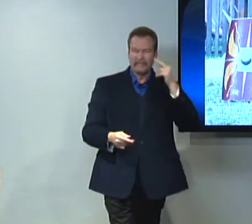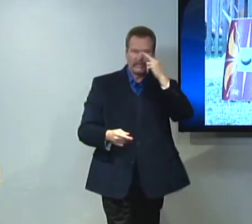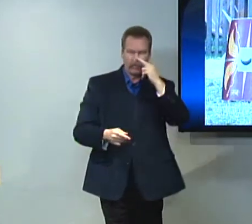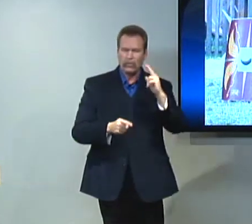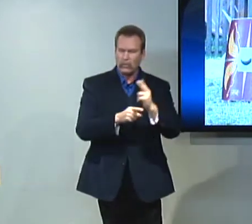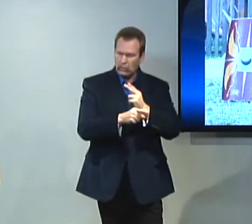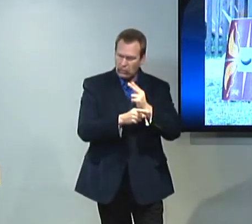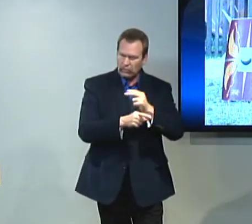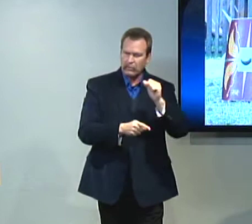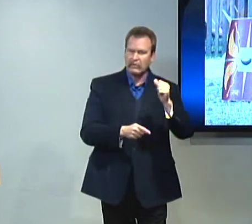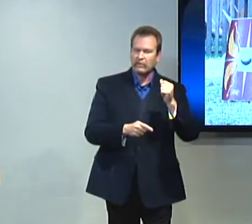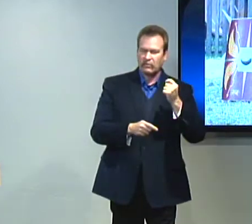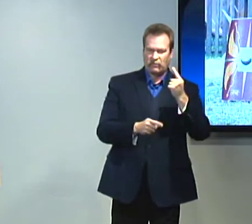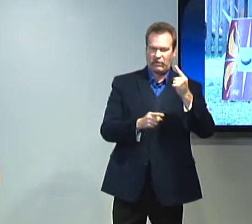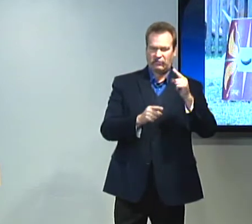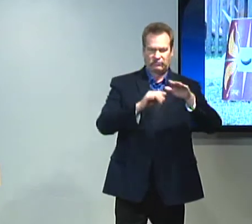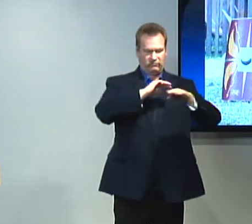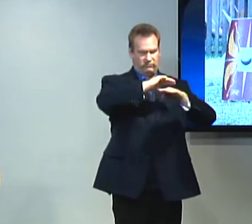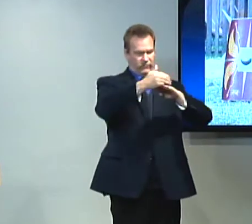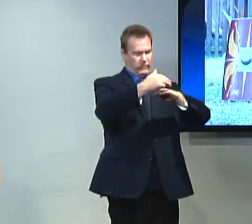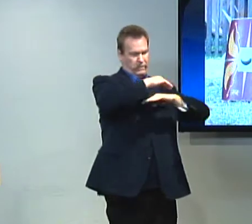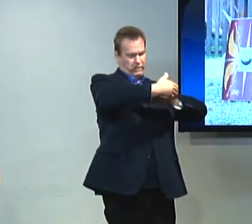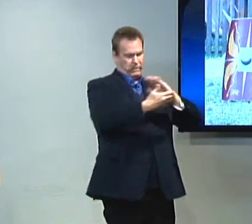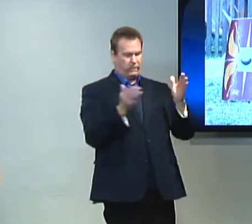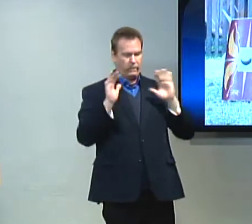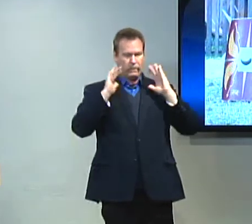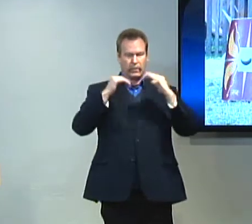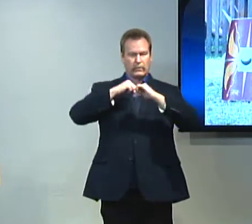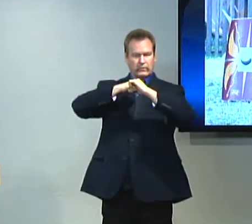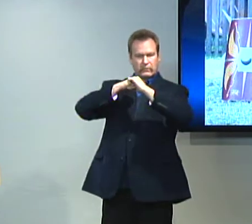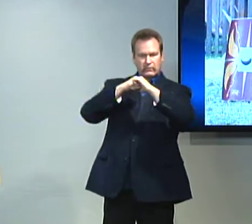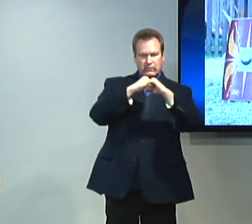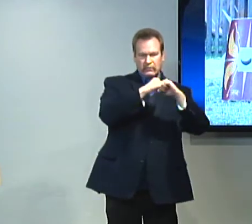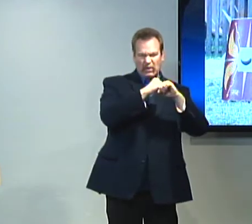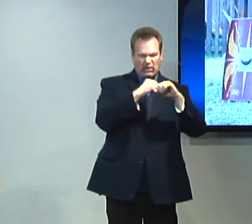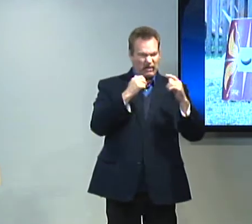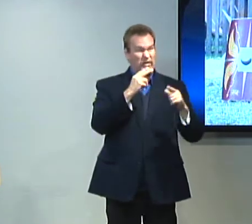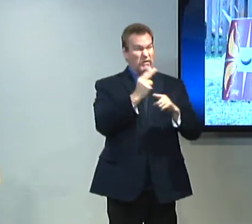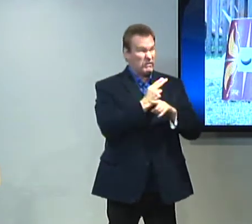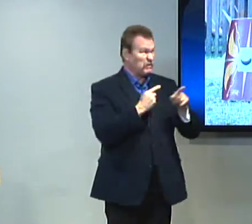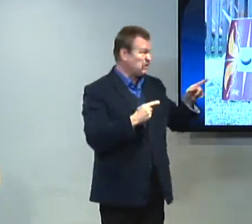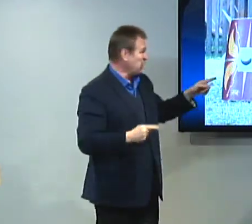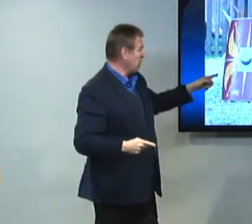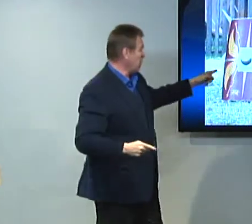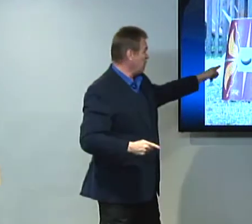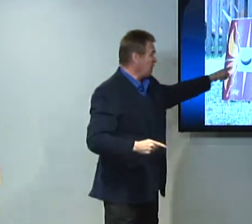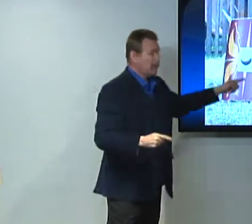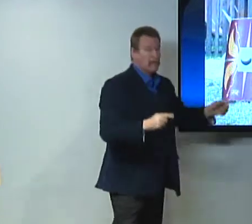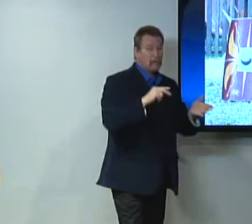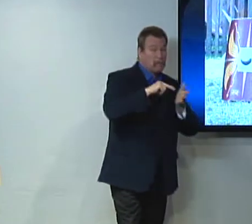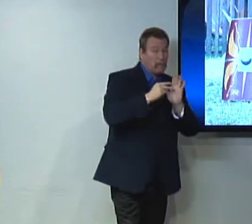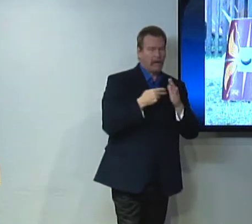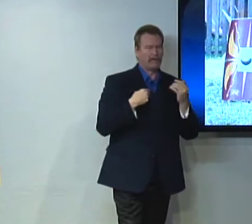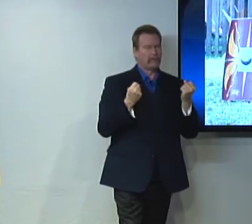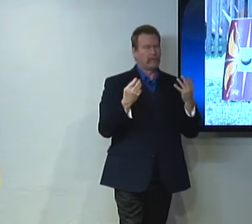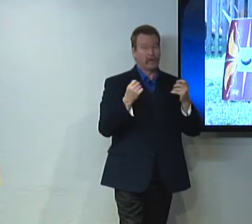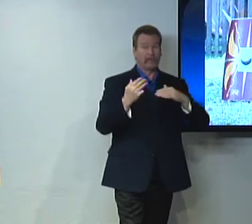covered and closed in. So that was a similar way that the Roman army was using these shields, how they would box in